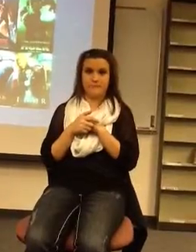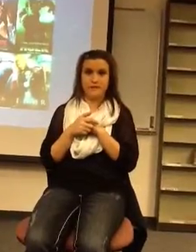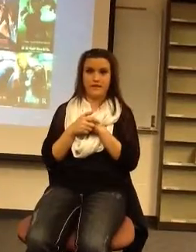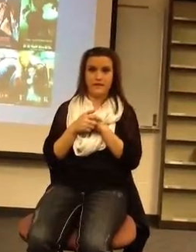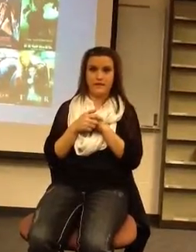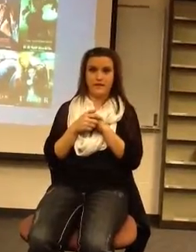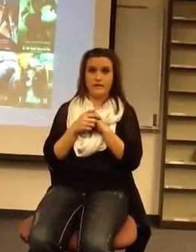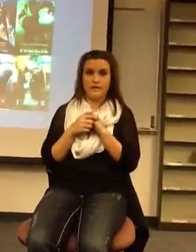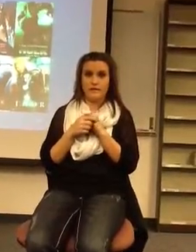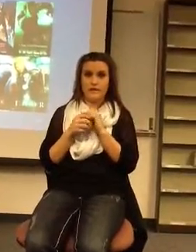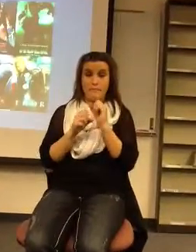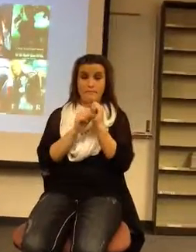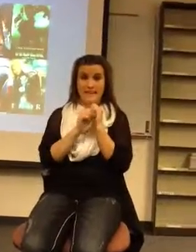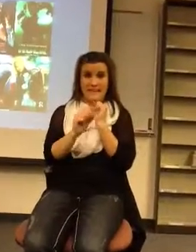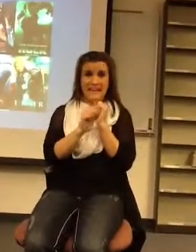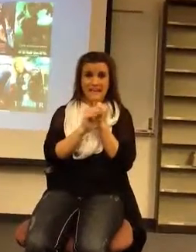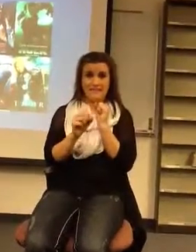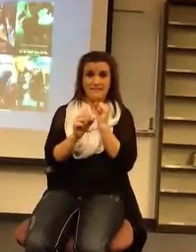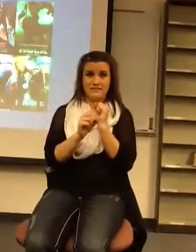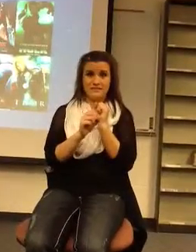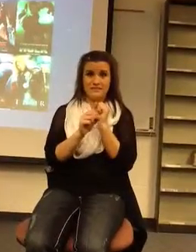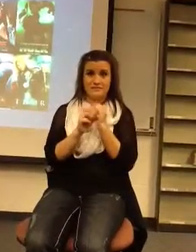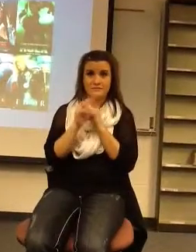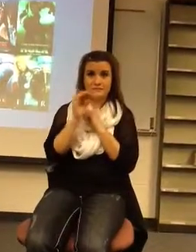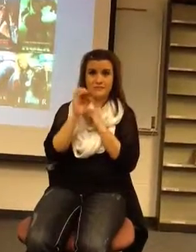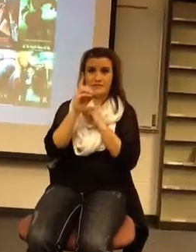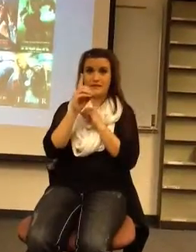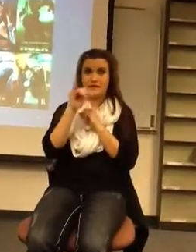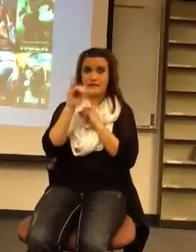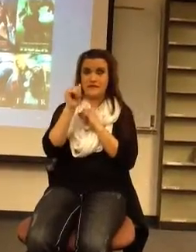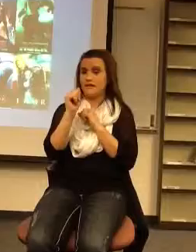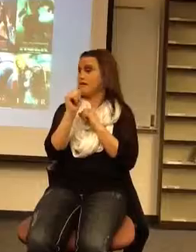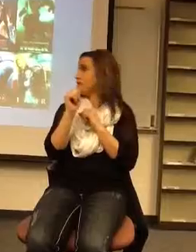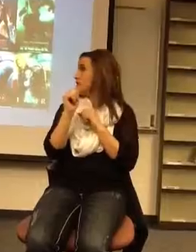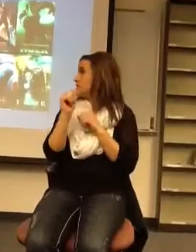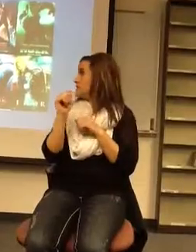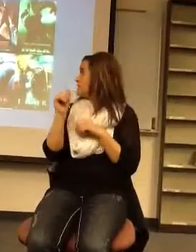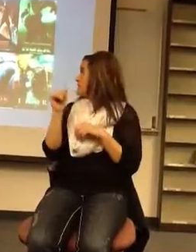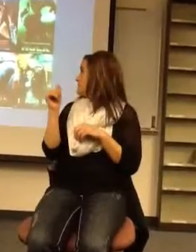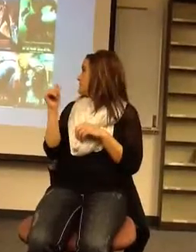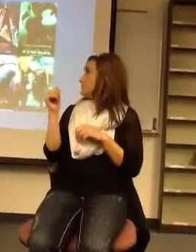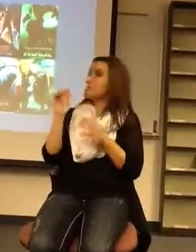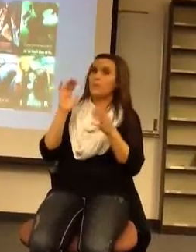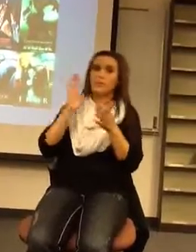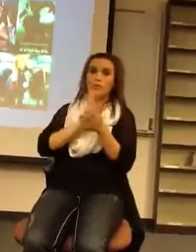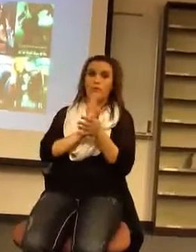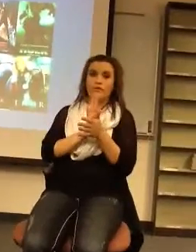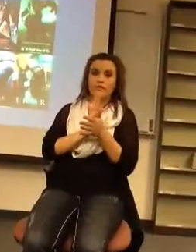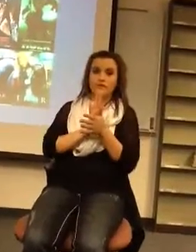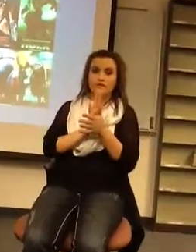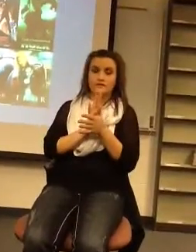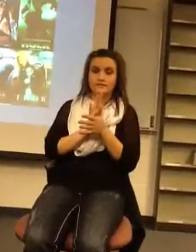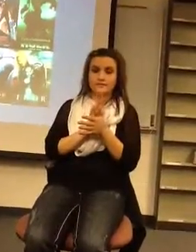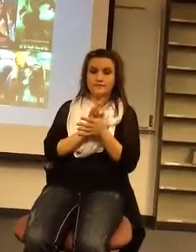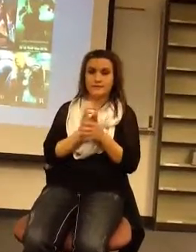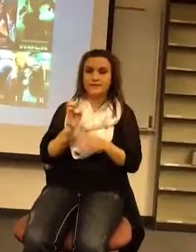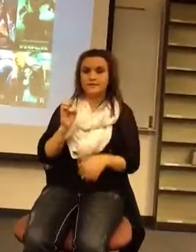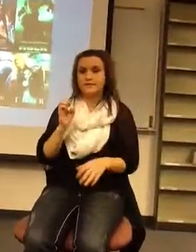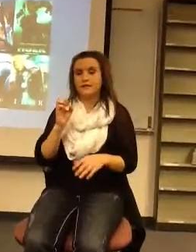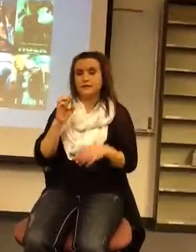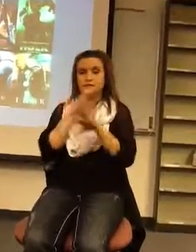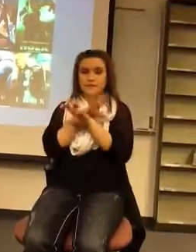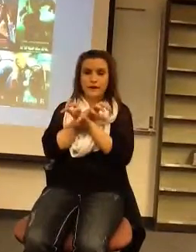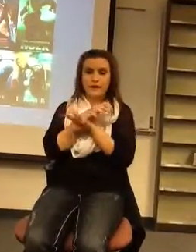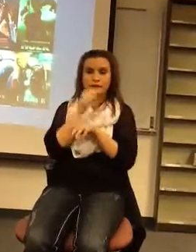Maybe you saw one of these movies in the last 4 years. Spider-Man, or the X-Men, or Daredevil, or the Hulk, or the Fantastic